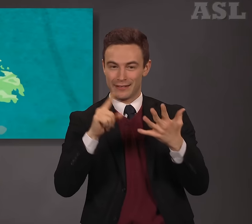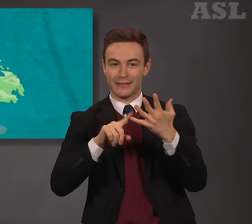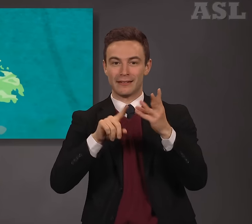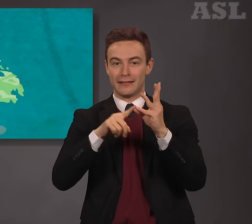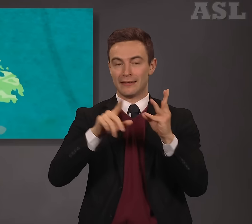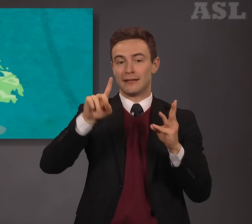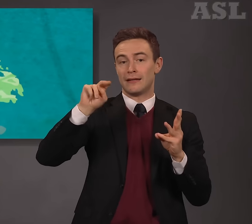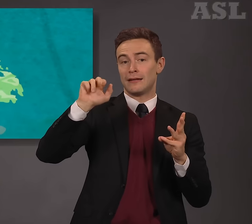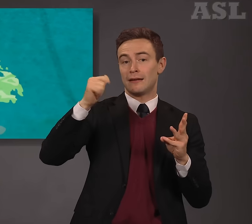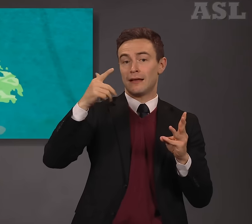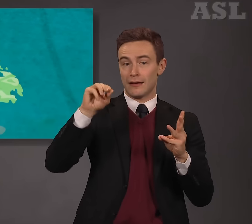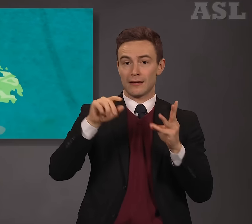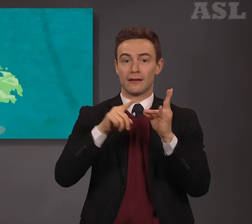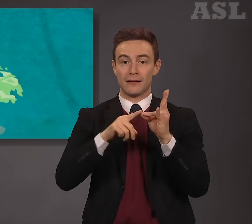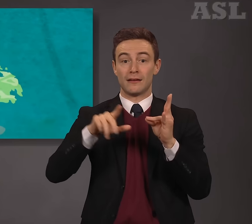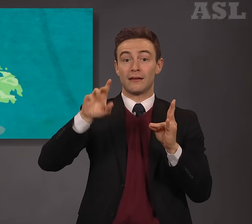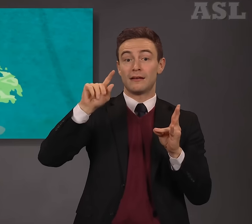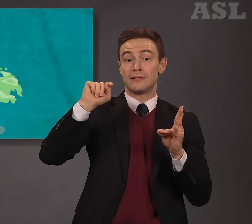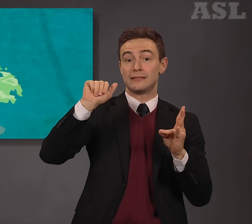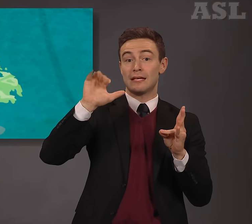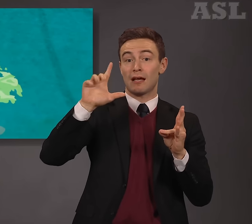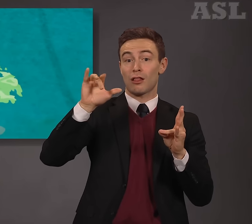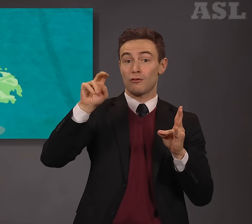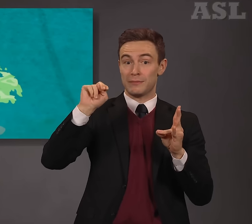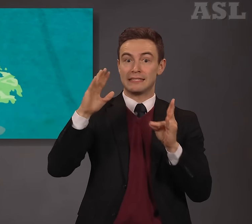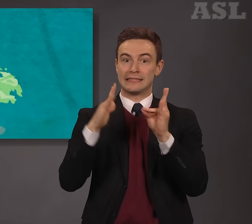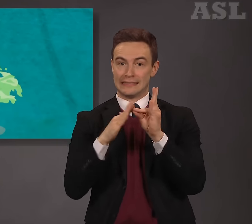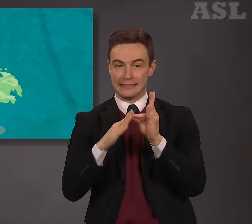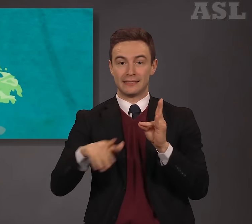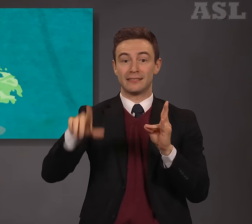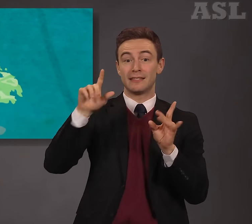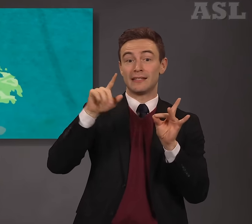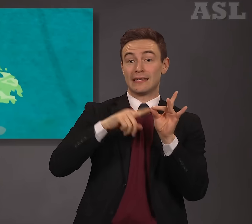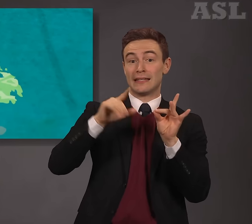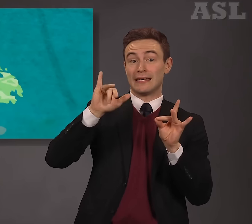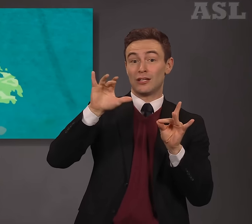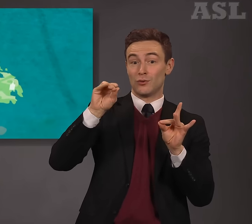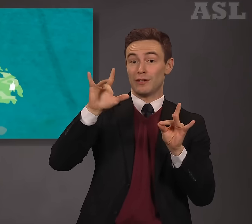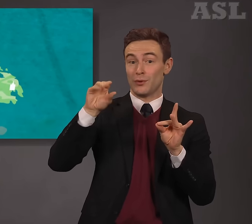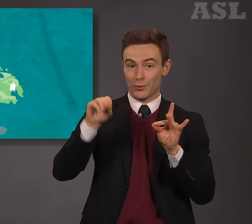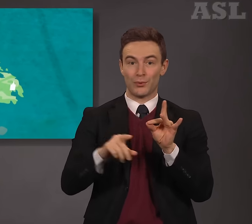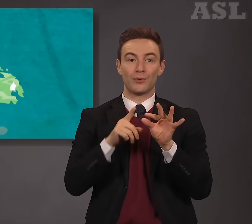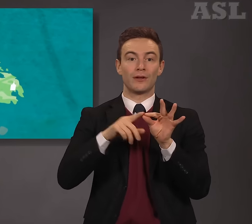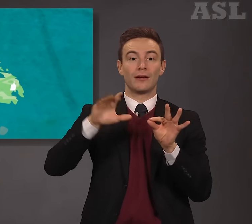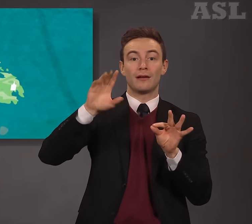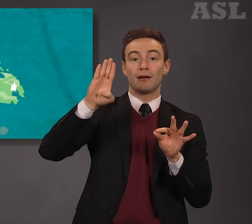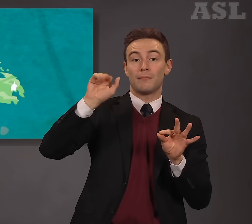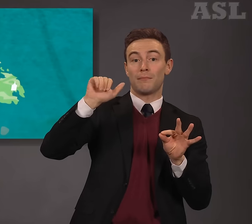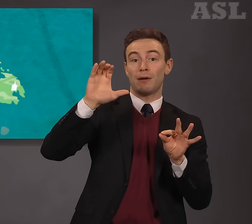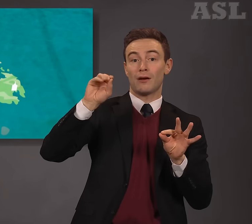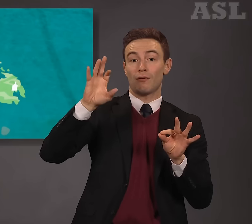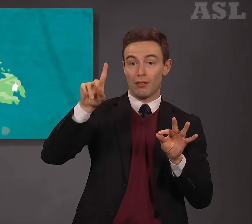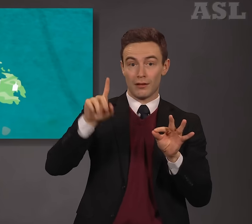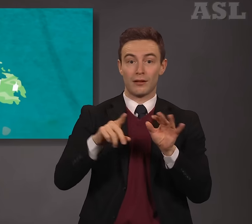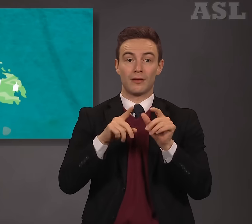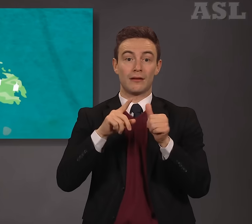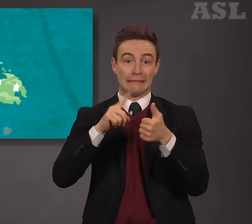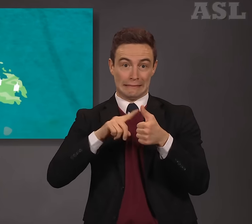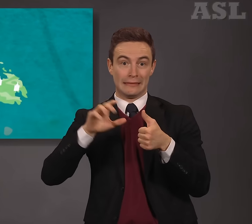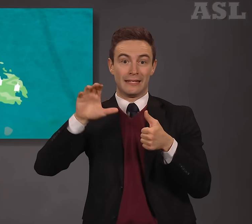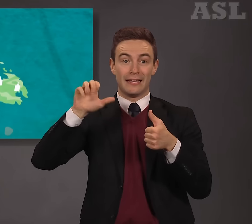Naga, Tacloban City, Iloilo, Bacolod, Cagayan de